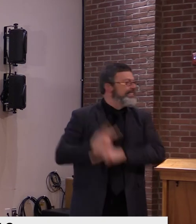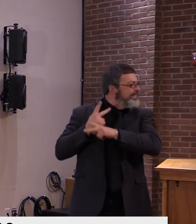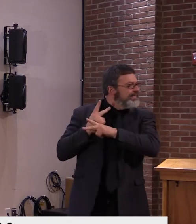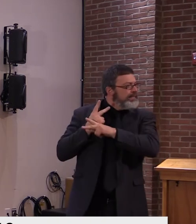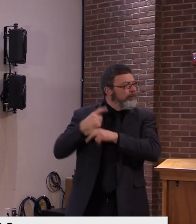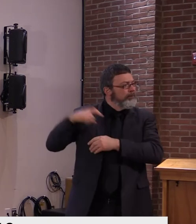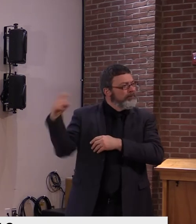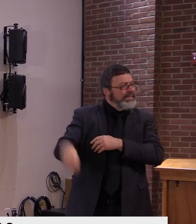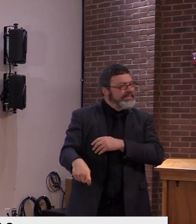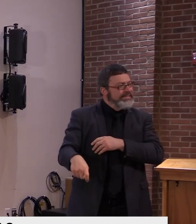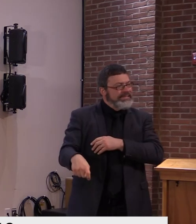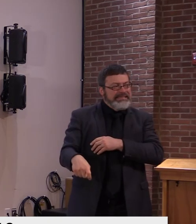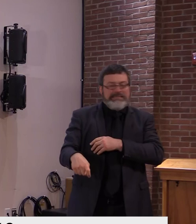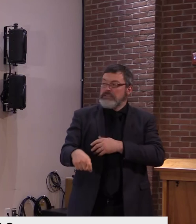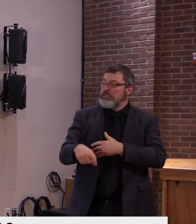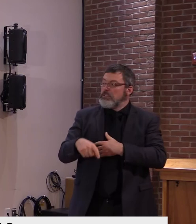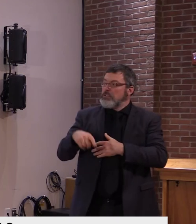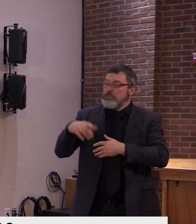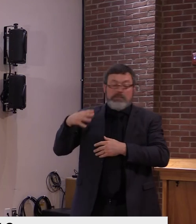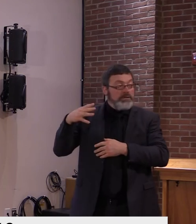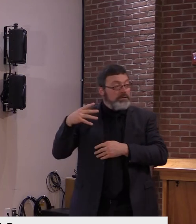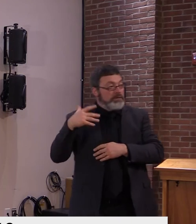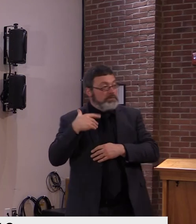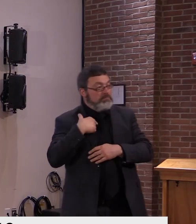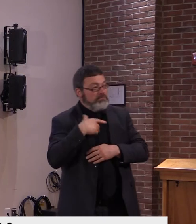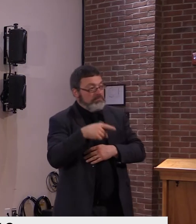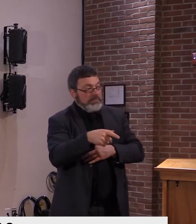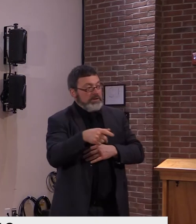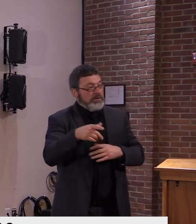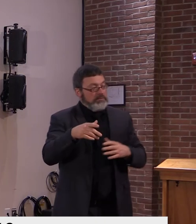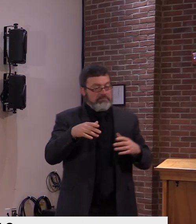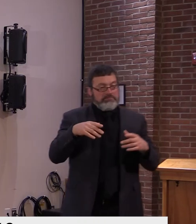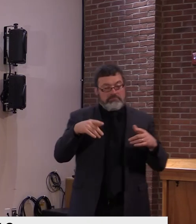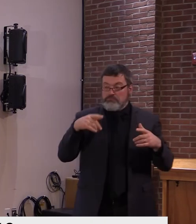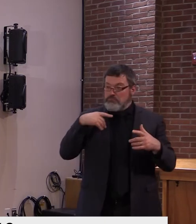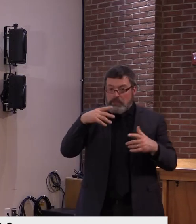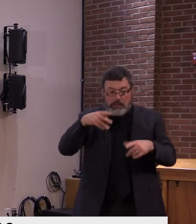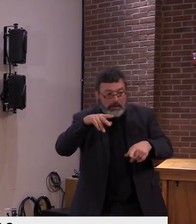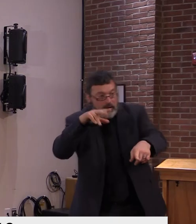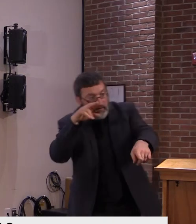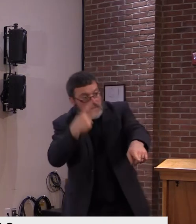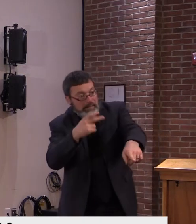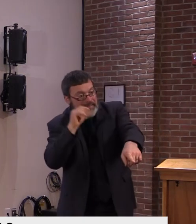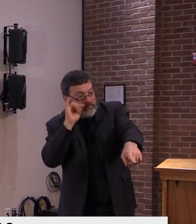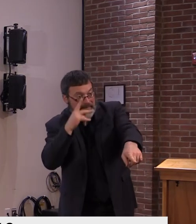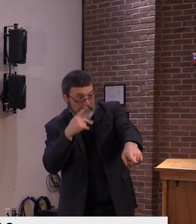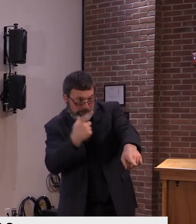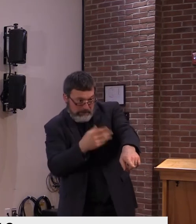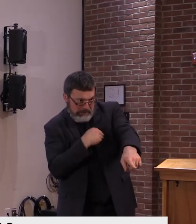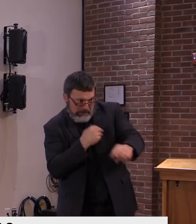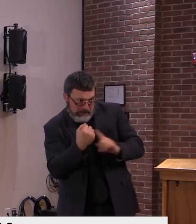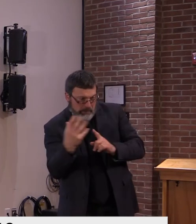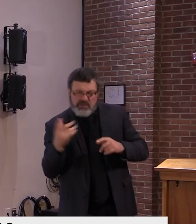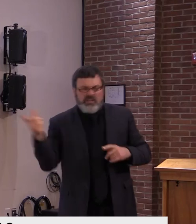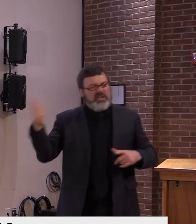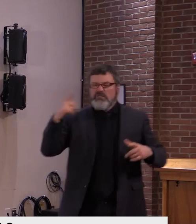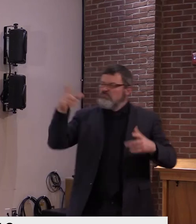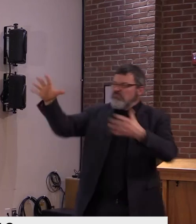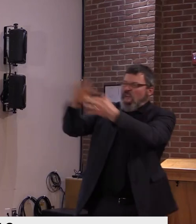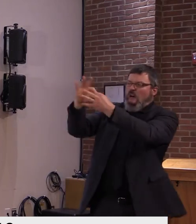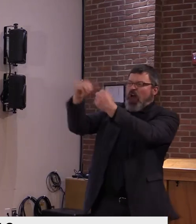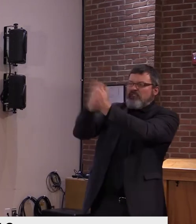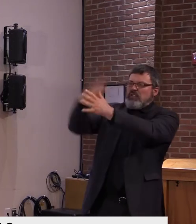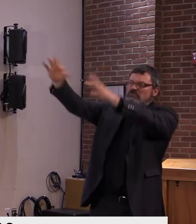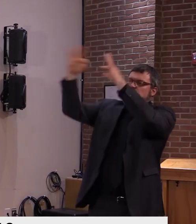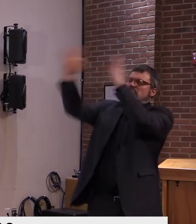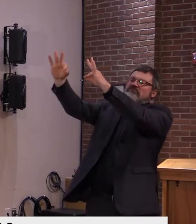Well, then maybe I'll give you one more chance, Secretary Smith. I was going to ask about staffing shortages as well. I